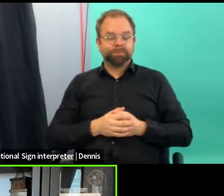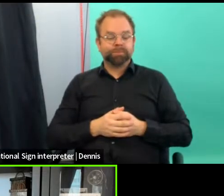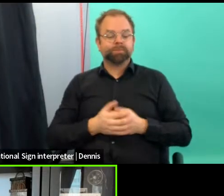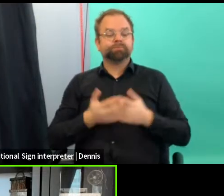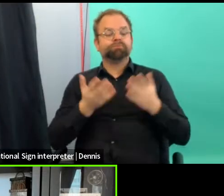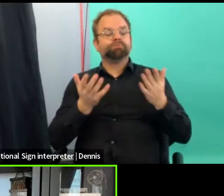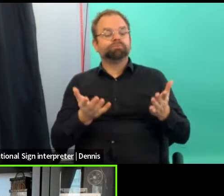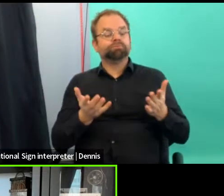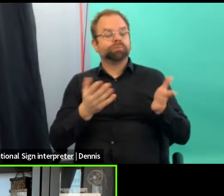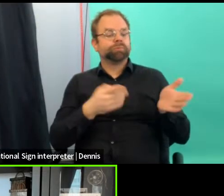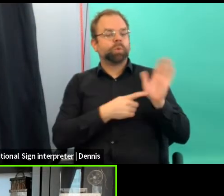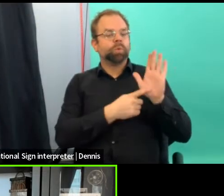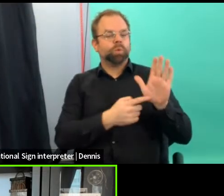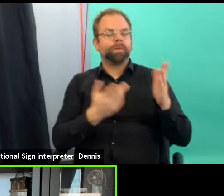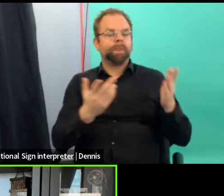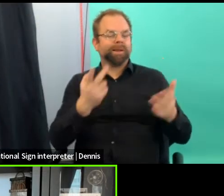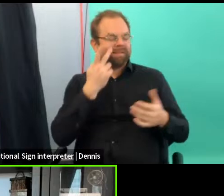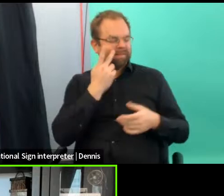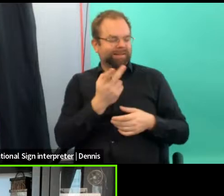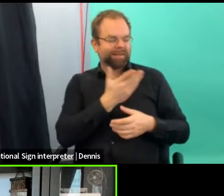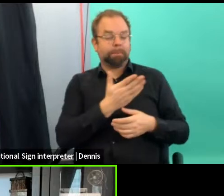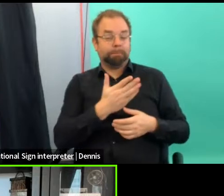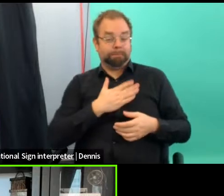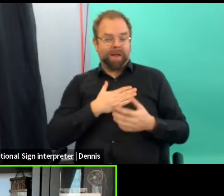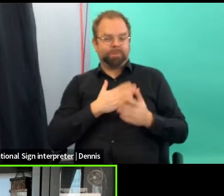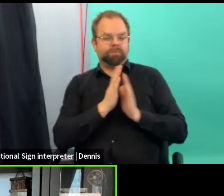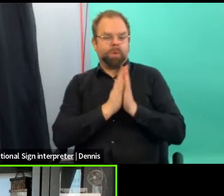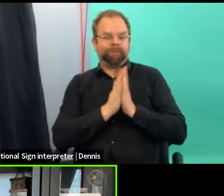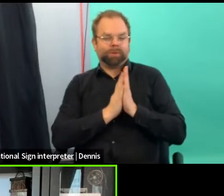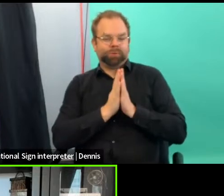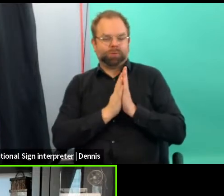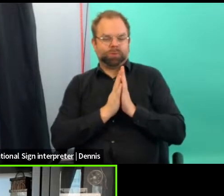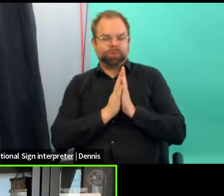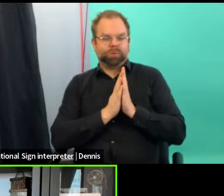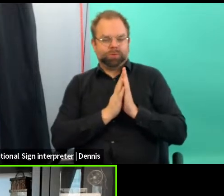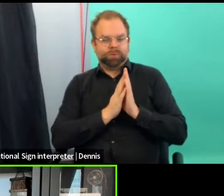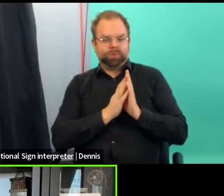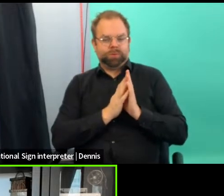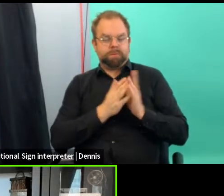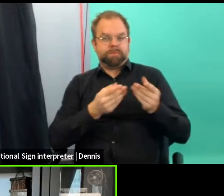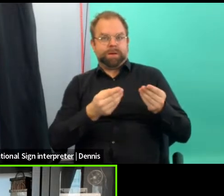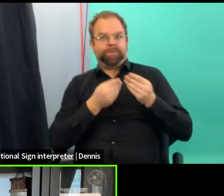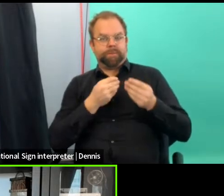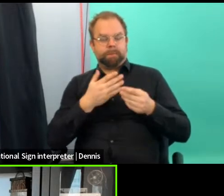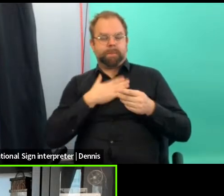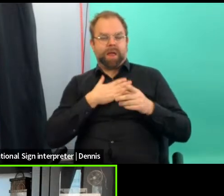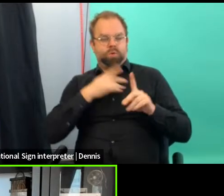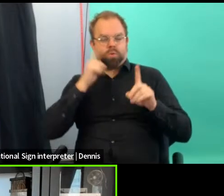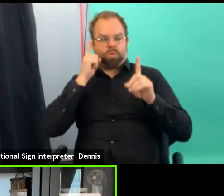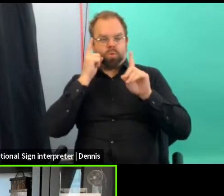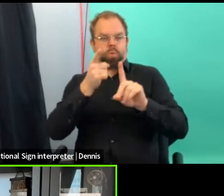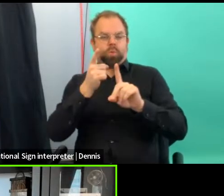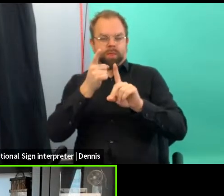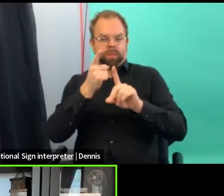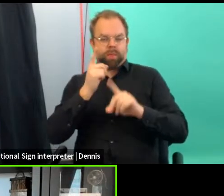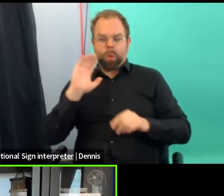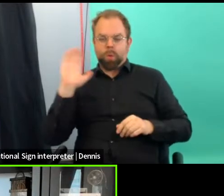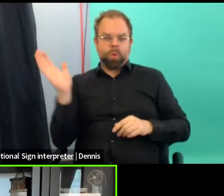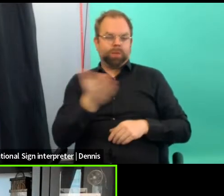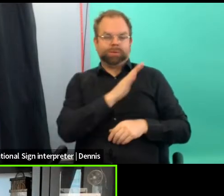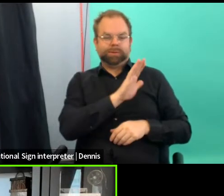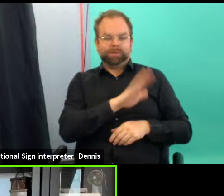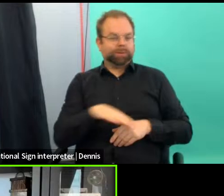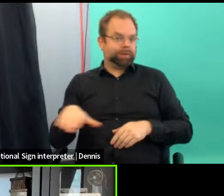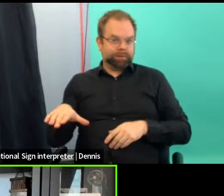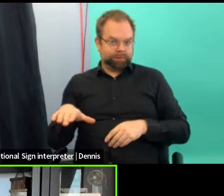that they have the same opportunities that Jaden's had. And so to that end, just such an honor to be here